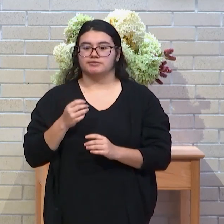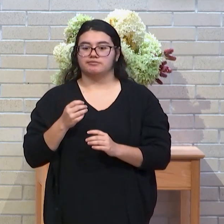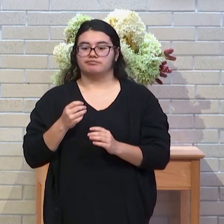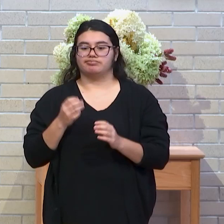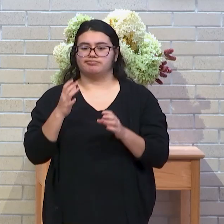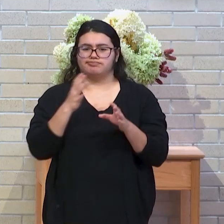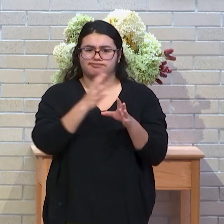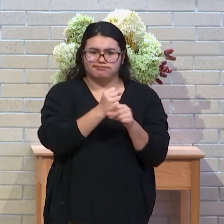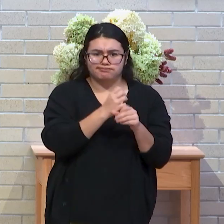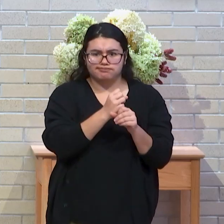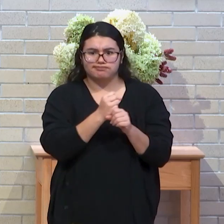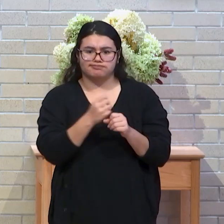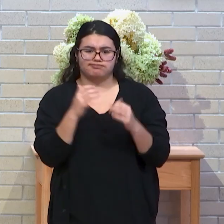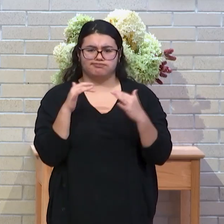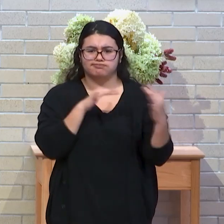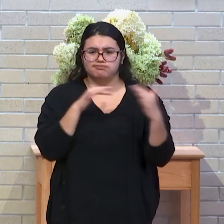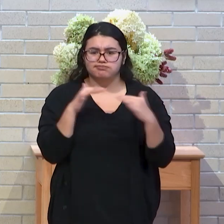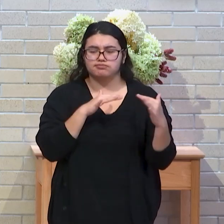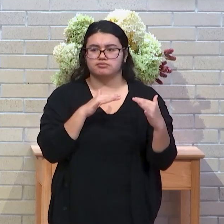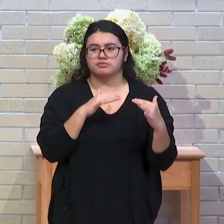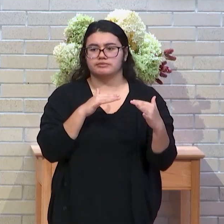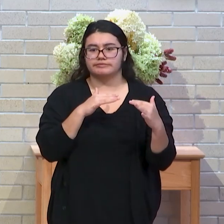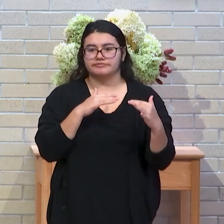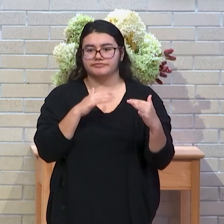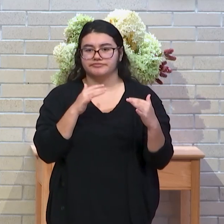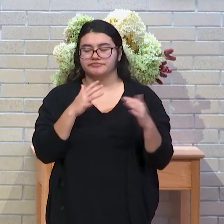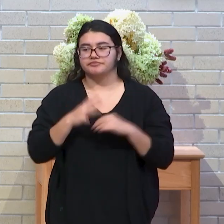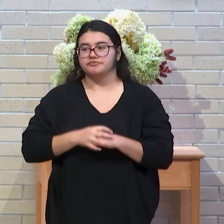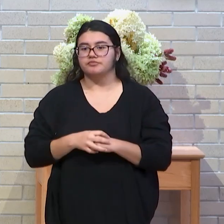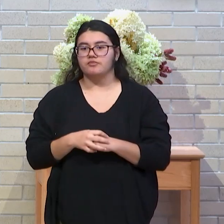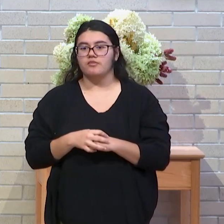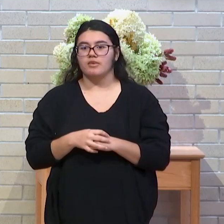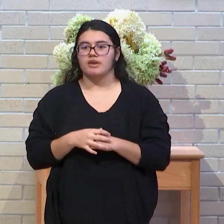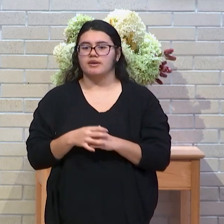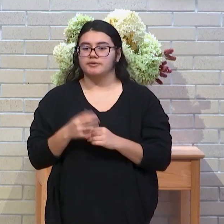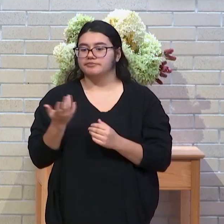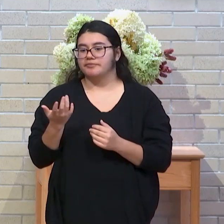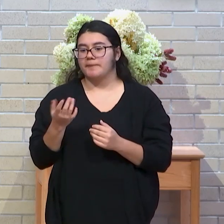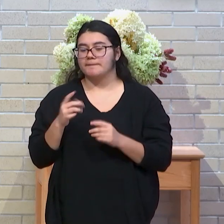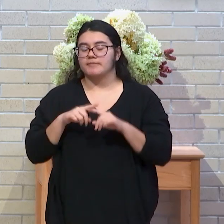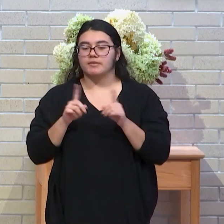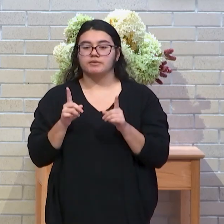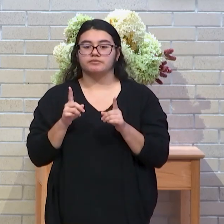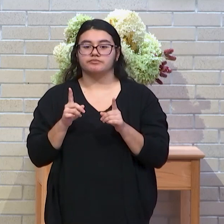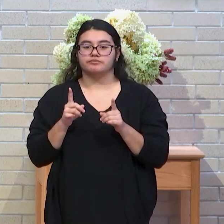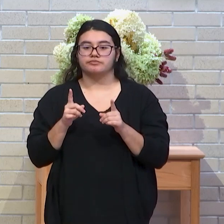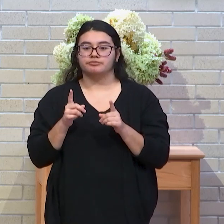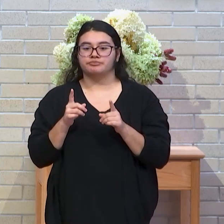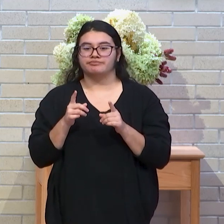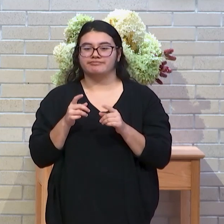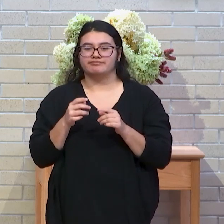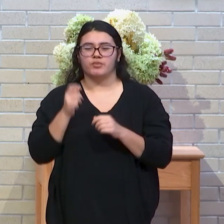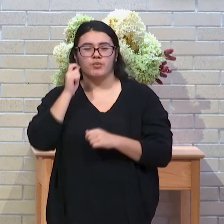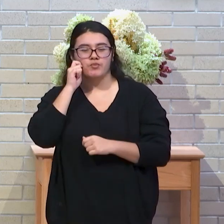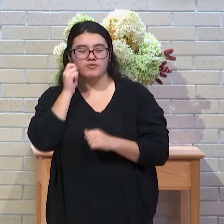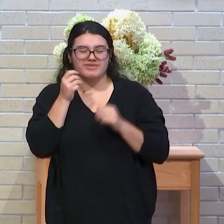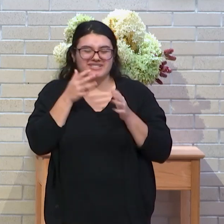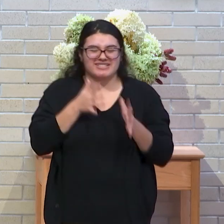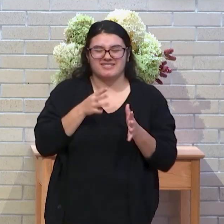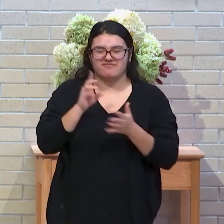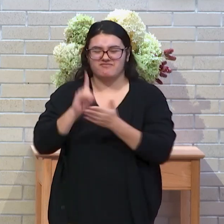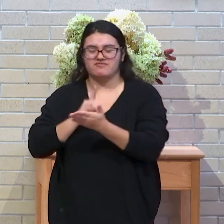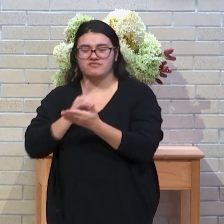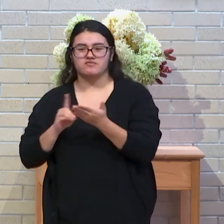discrimination, it was pretty much the same. But what motivates the racism there is different from here. Ecuador already lacks so much when it comes to